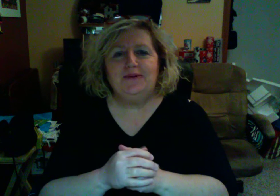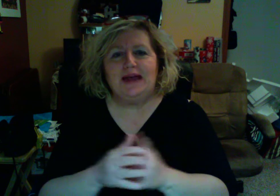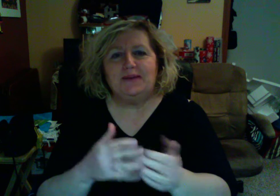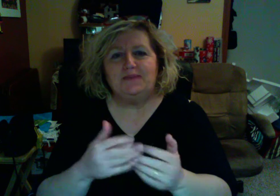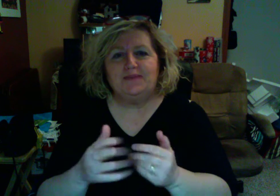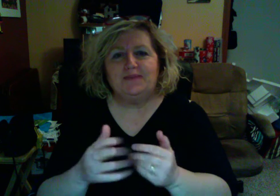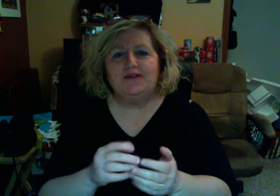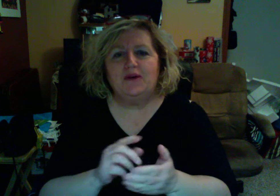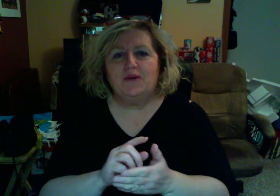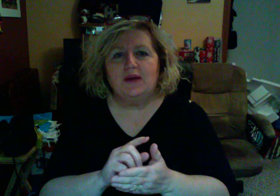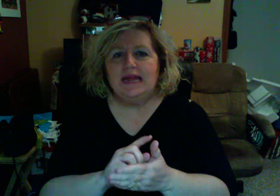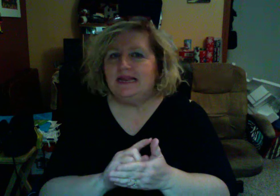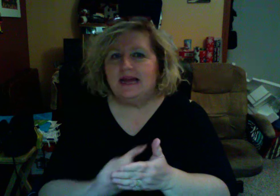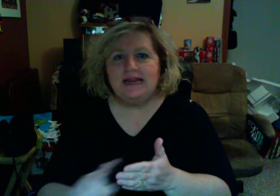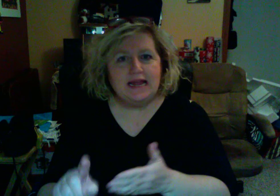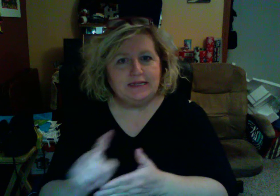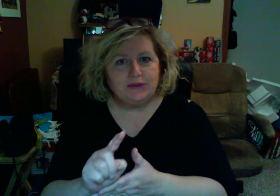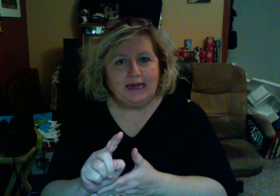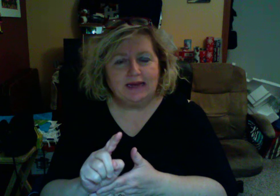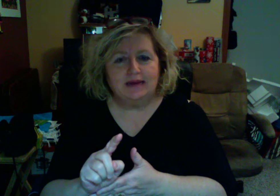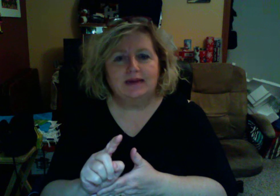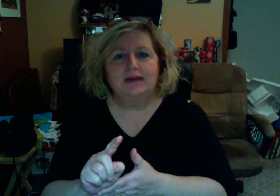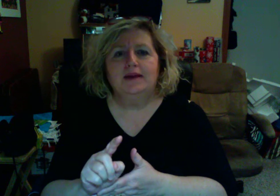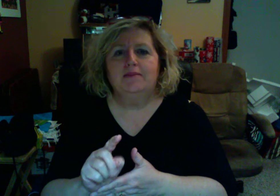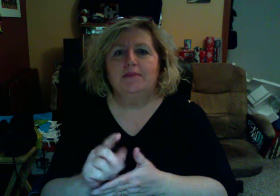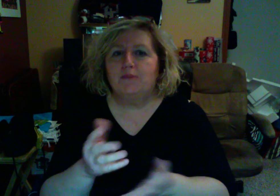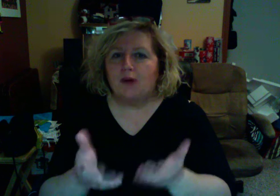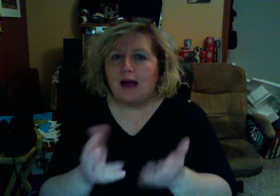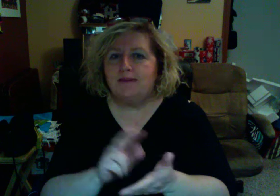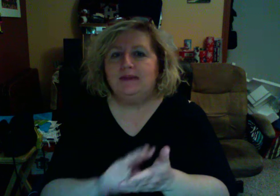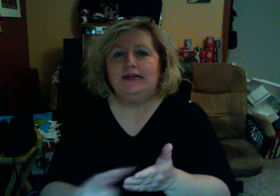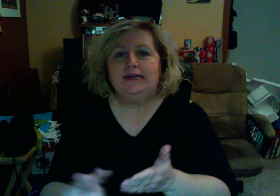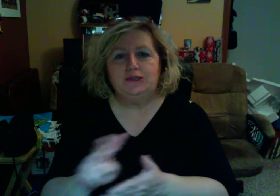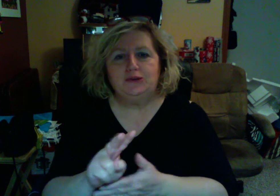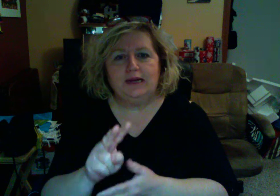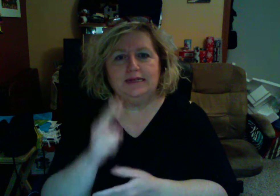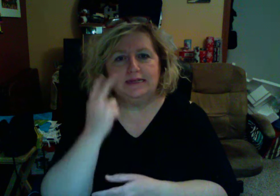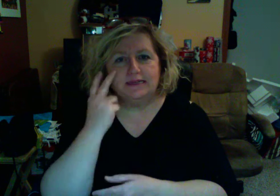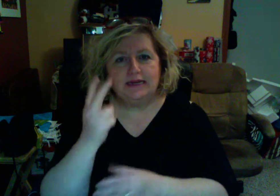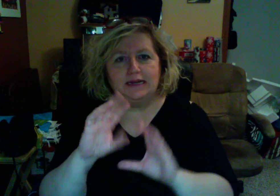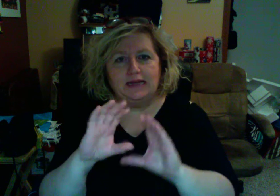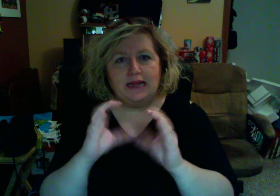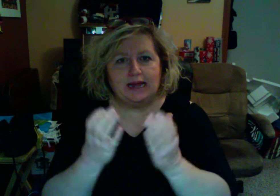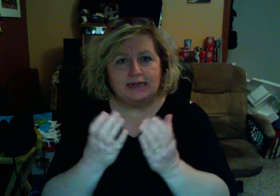anyway, so not next week, but probably in 2 weeks. Let's see you in class.